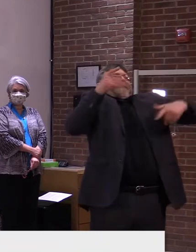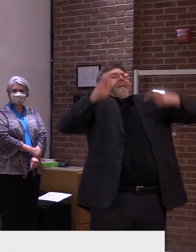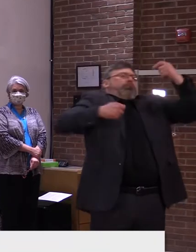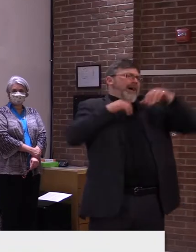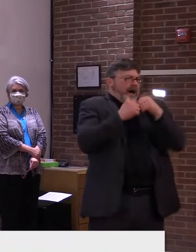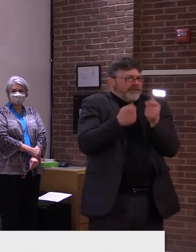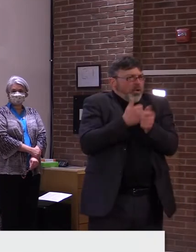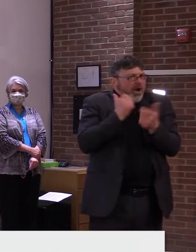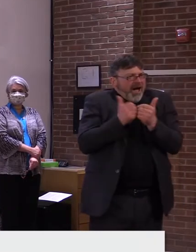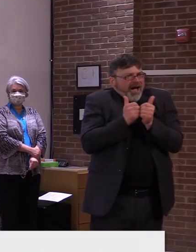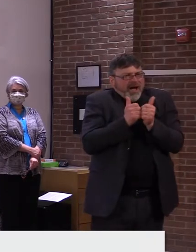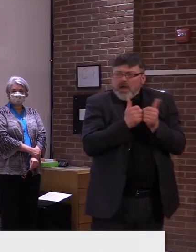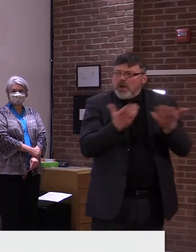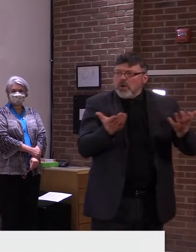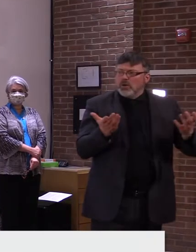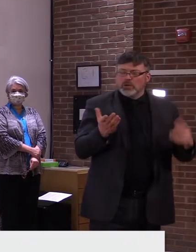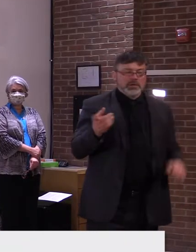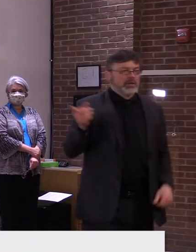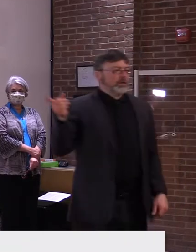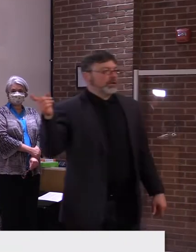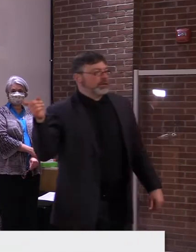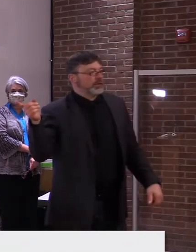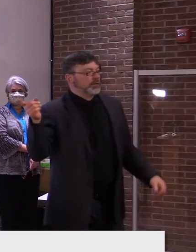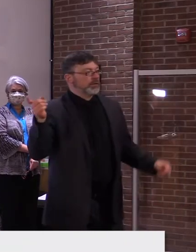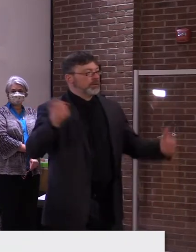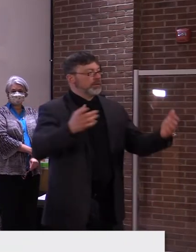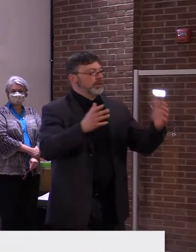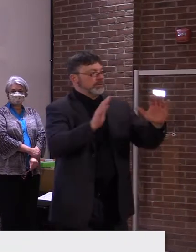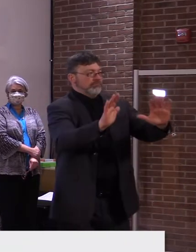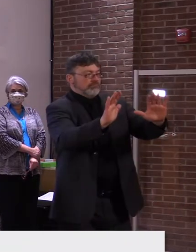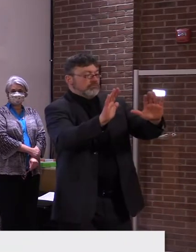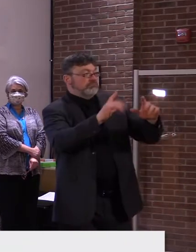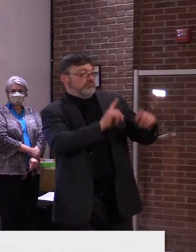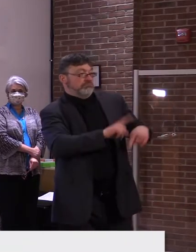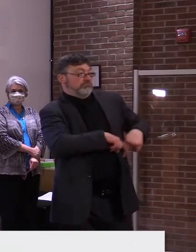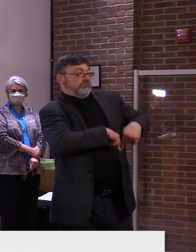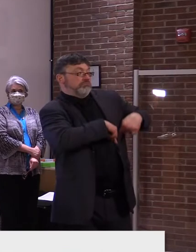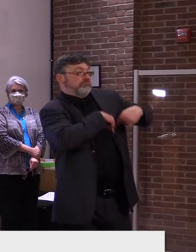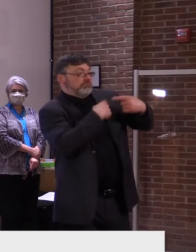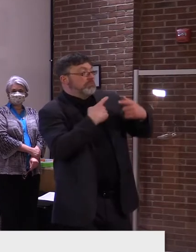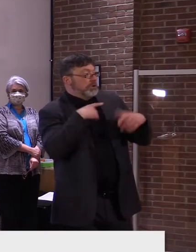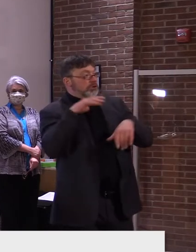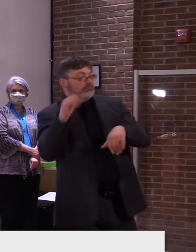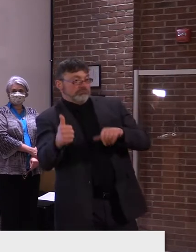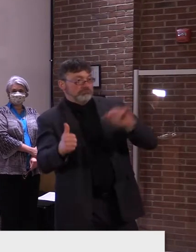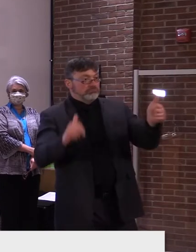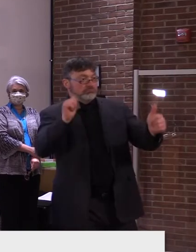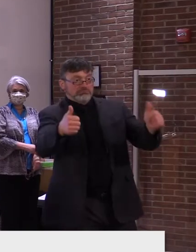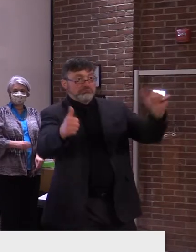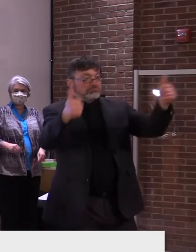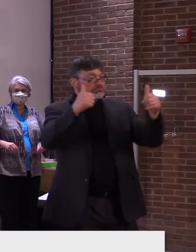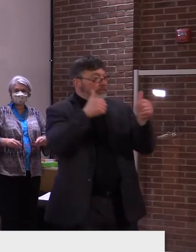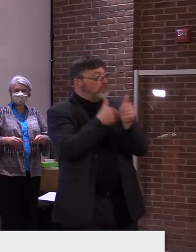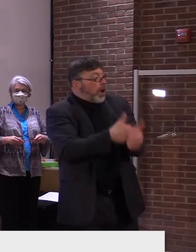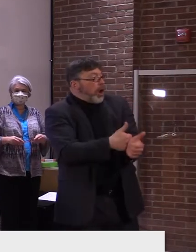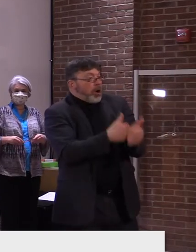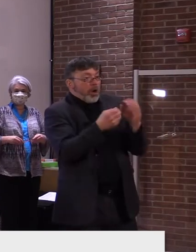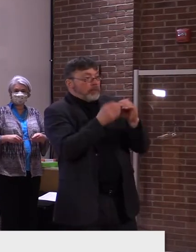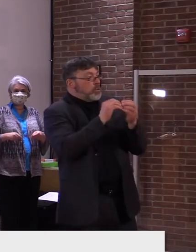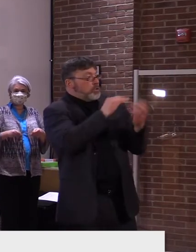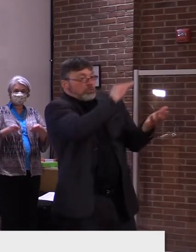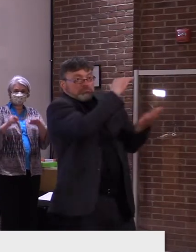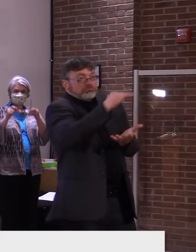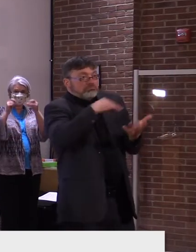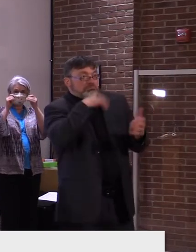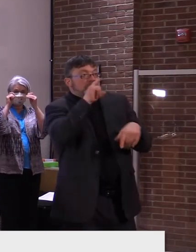feel as though we have the capacity based on the supply we have coming in. Now, just remember, it's all about the supply. We feel we can meet